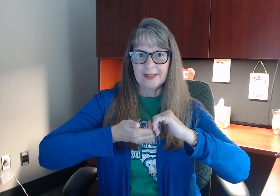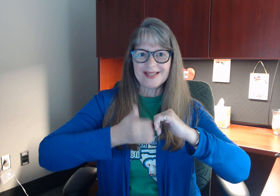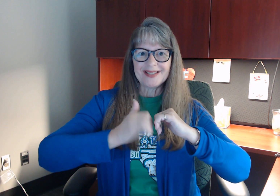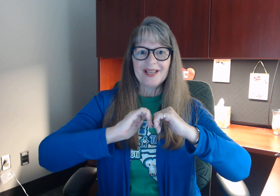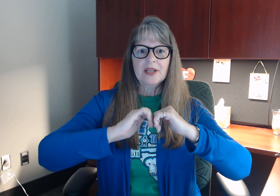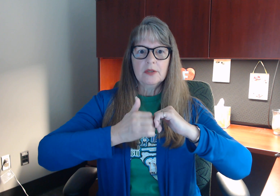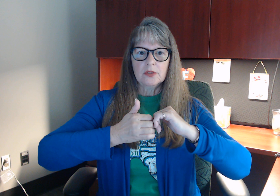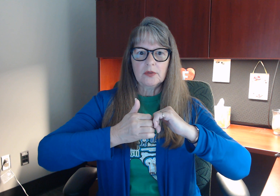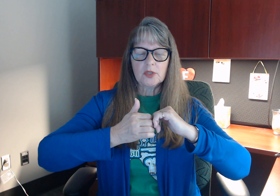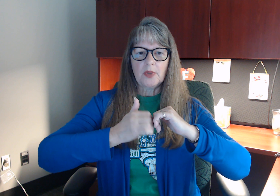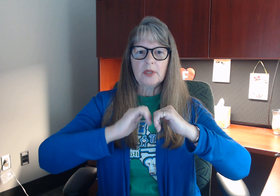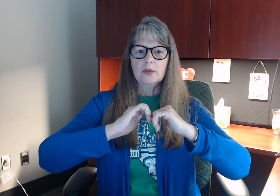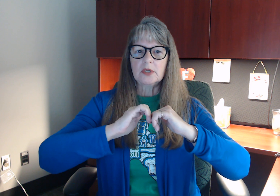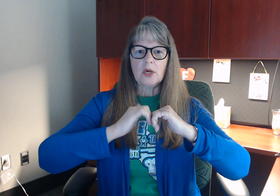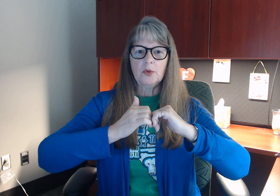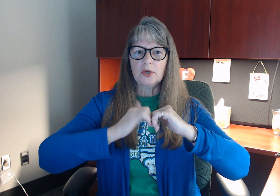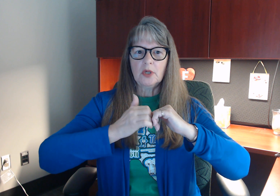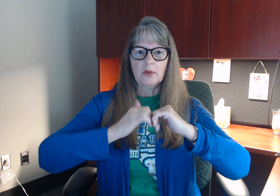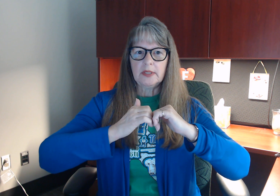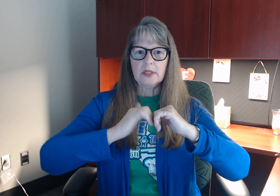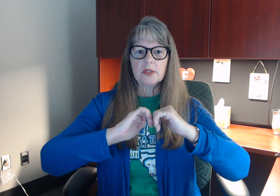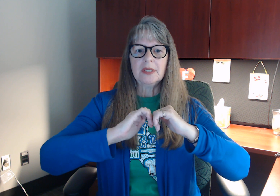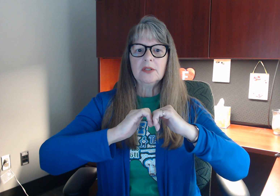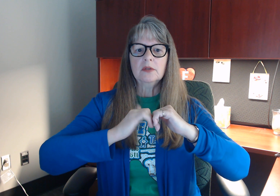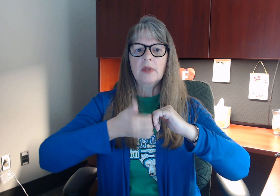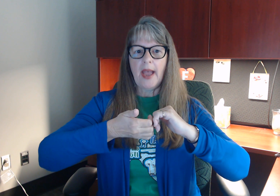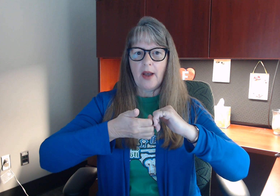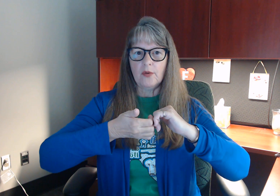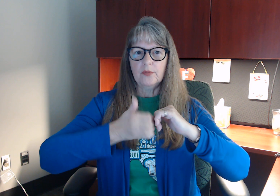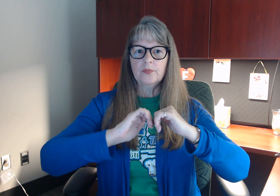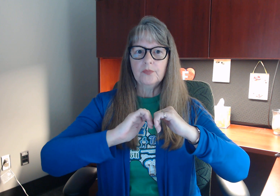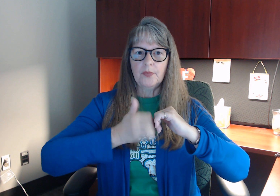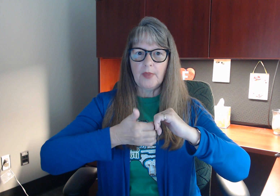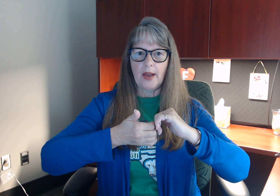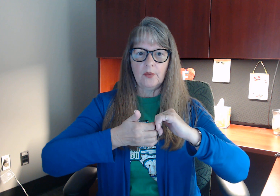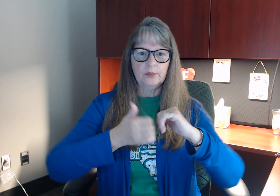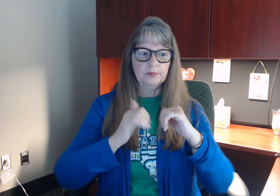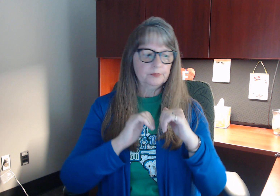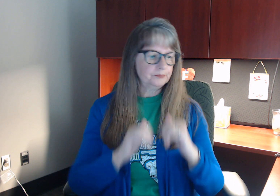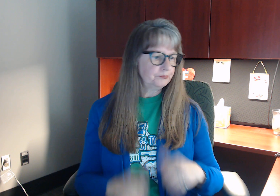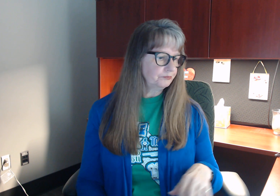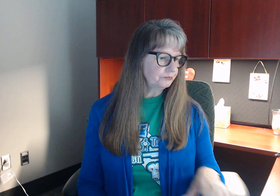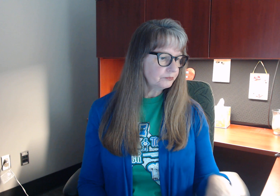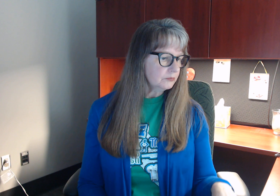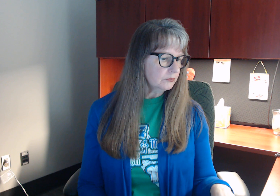this. So this way, because I don't want you to go like this. How.